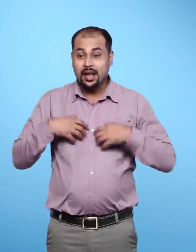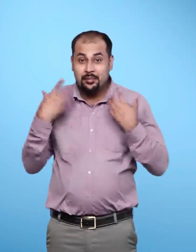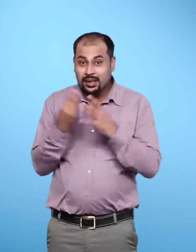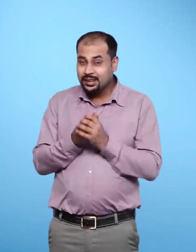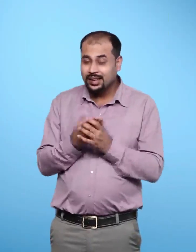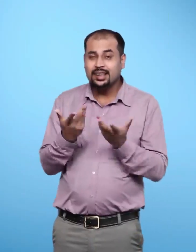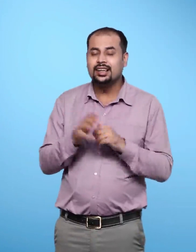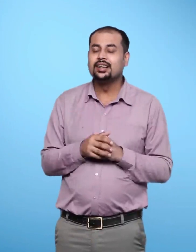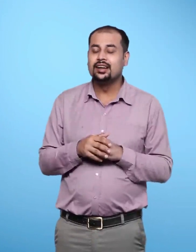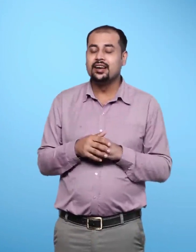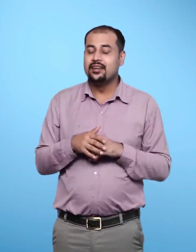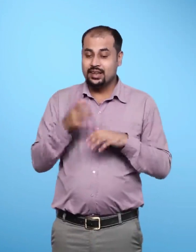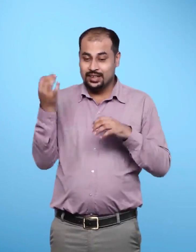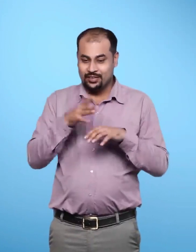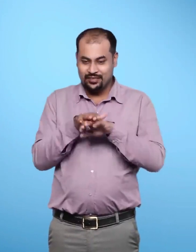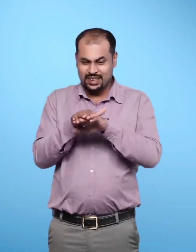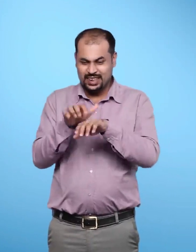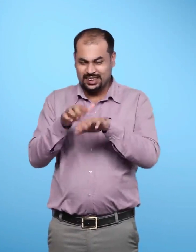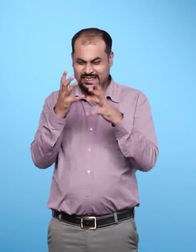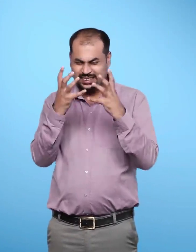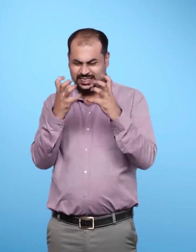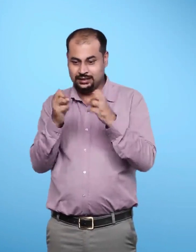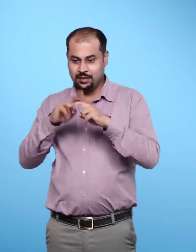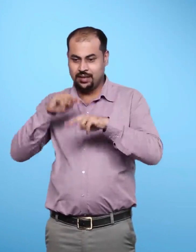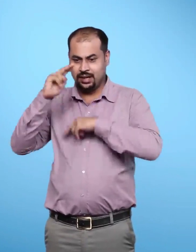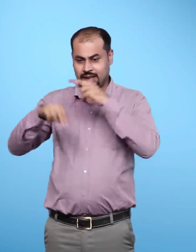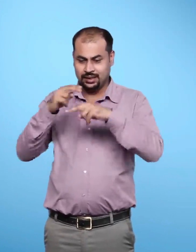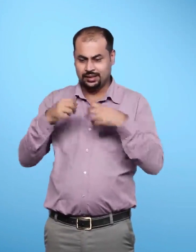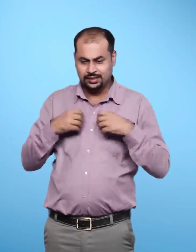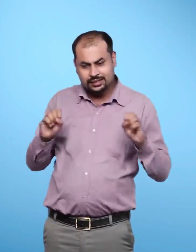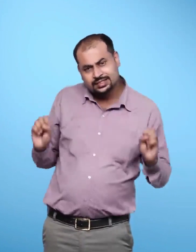Why don't we start a new fish drying factory?